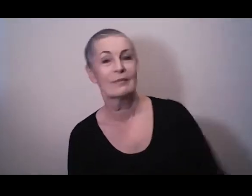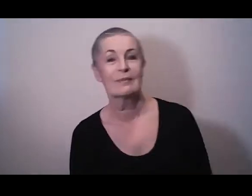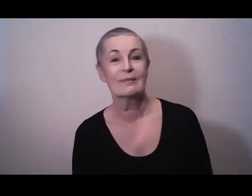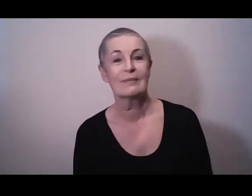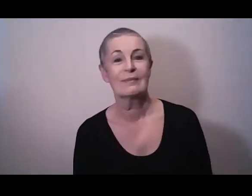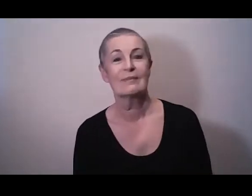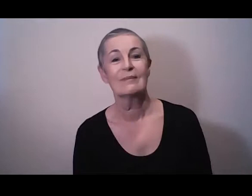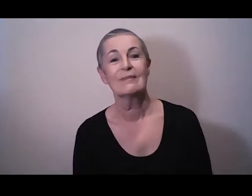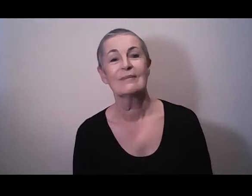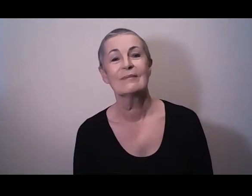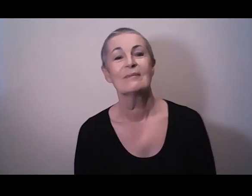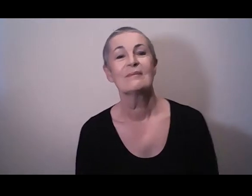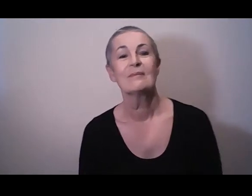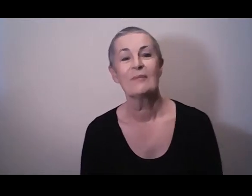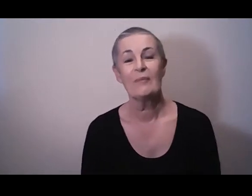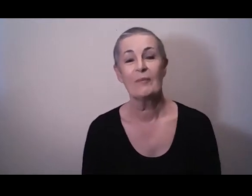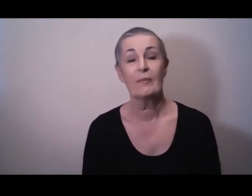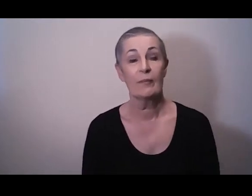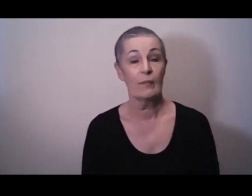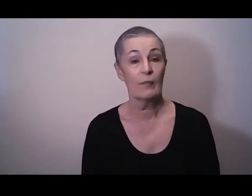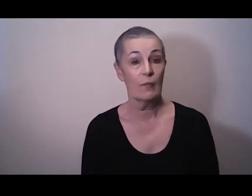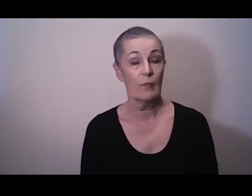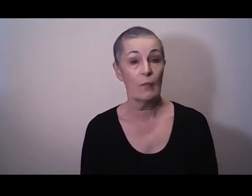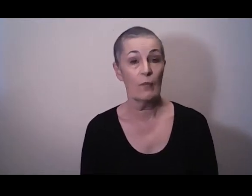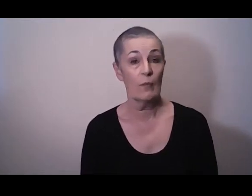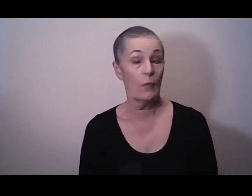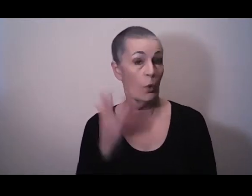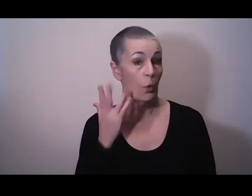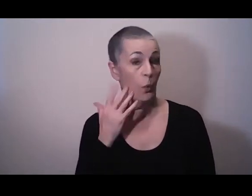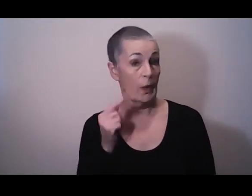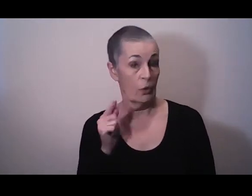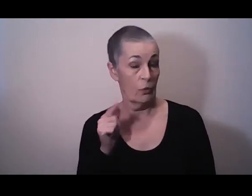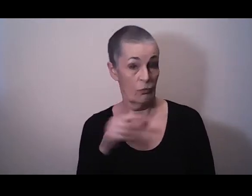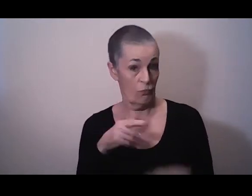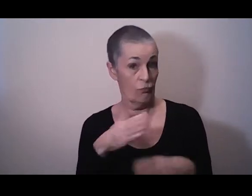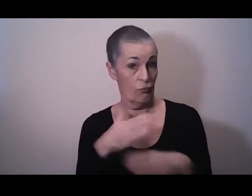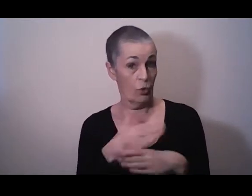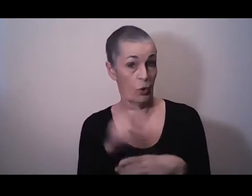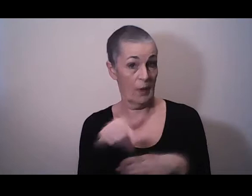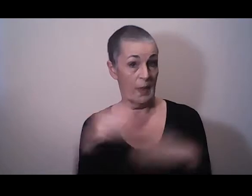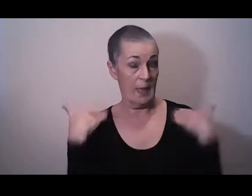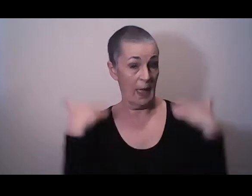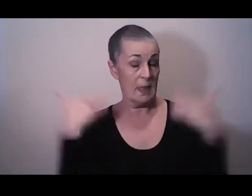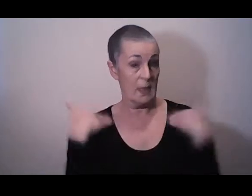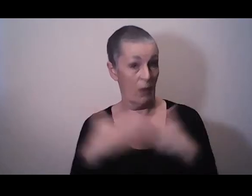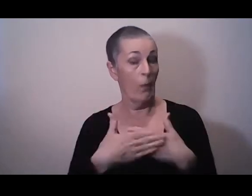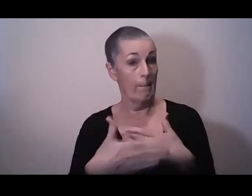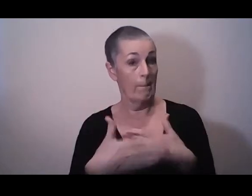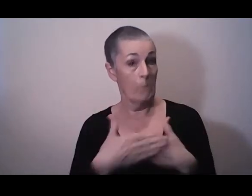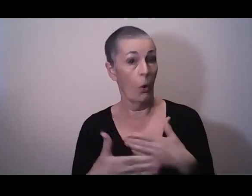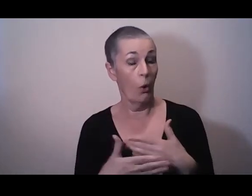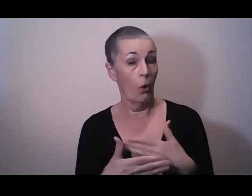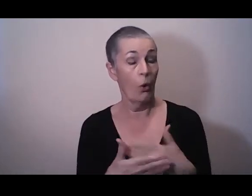So when you get used to doing this exercise without watching us, you can maybe place your